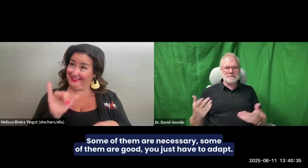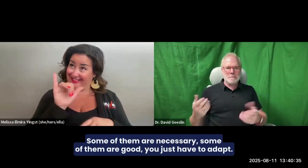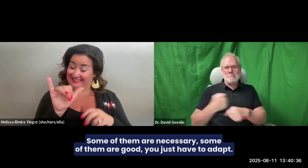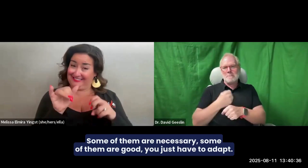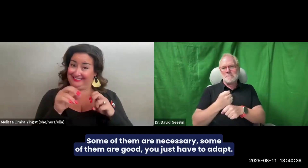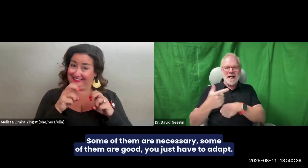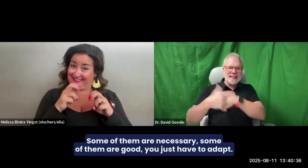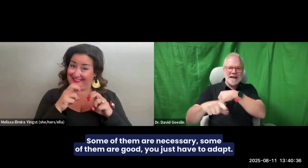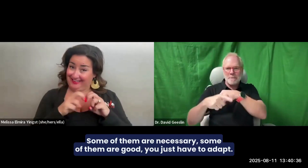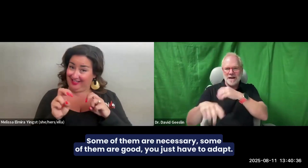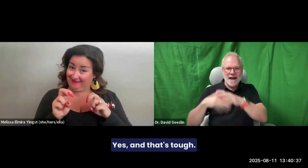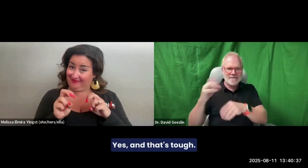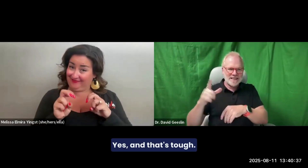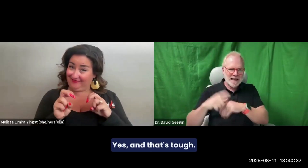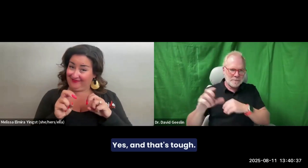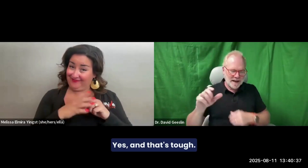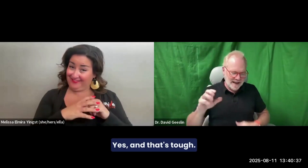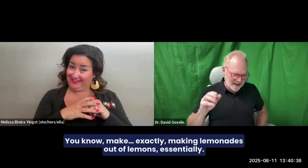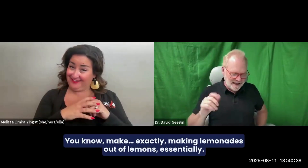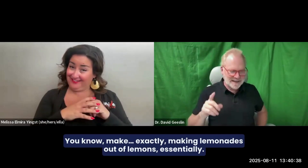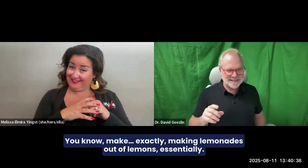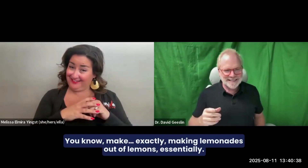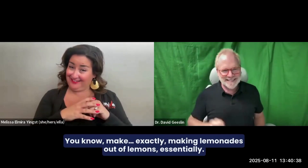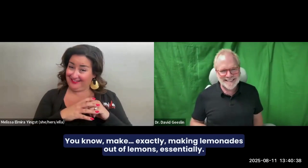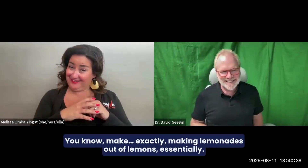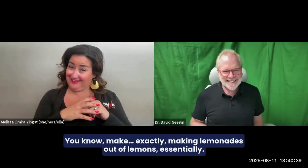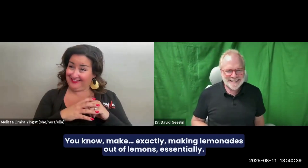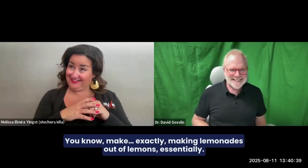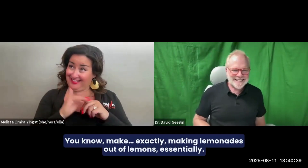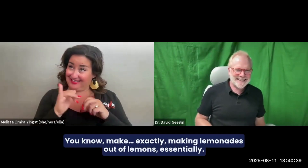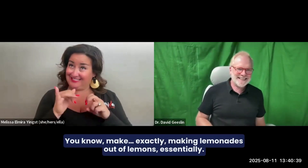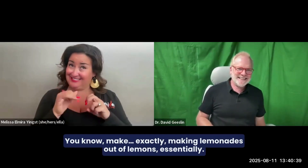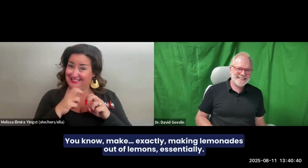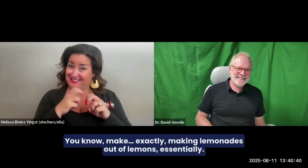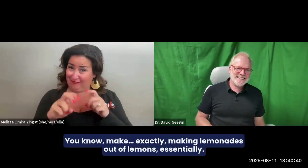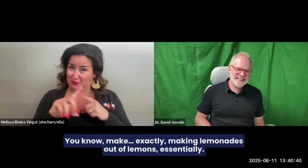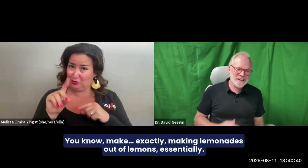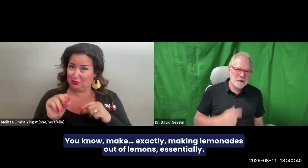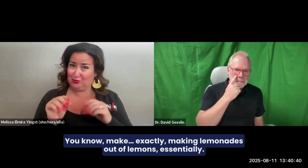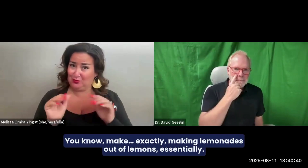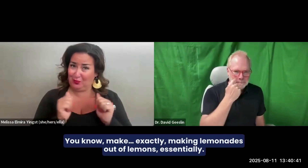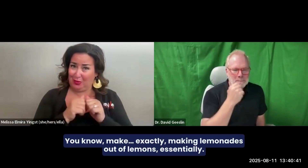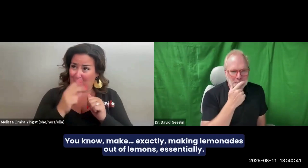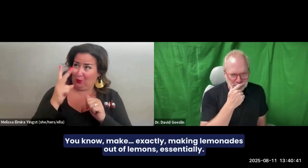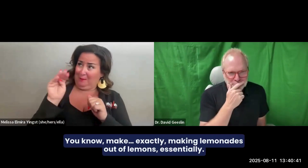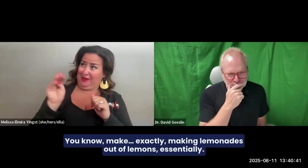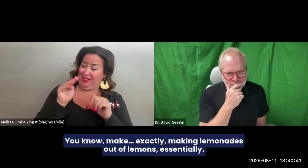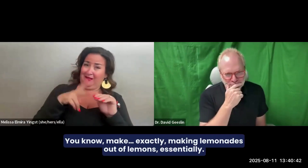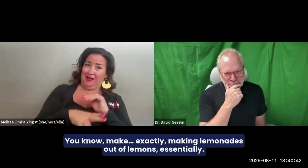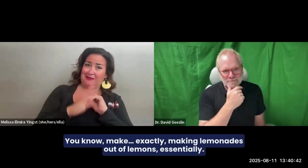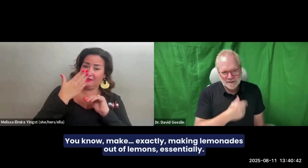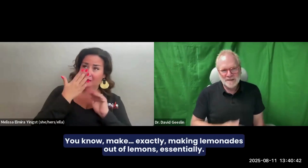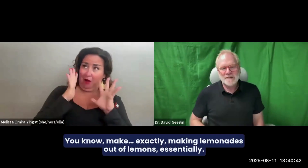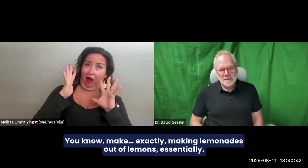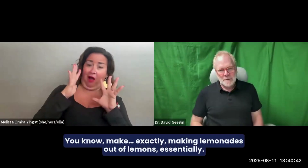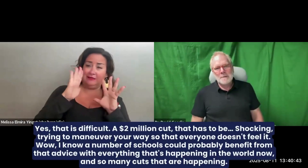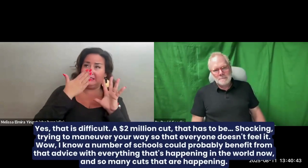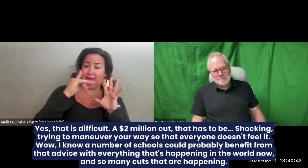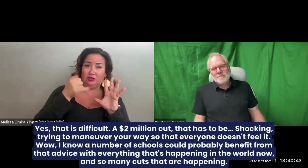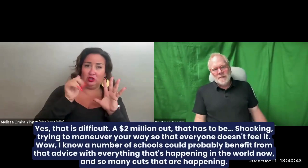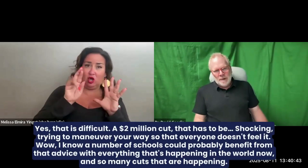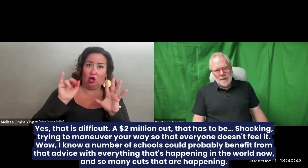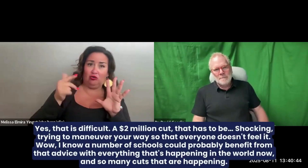them are good. You just have to adapt. Yes, and You that's know, make, tough. exactly, making lemonades out of lemons,